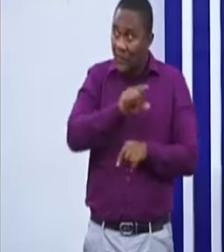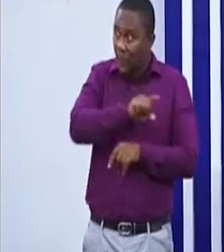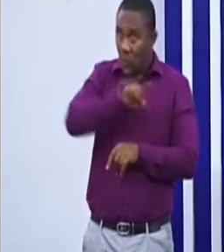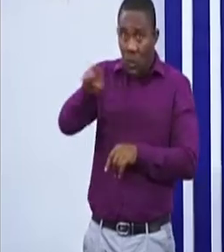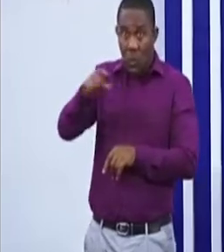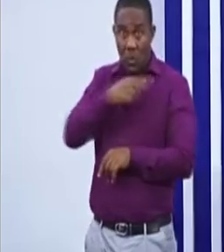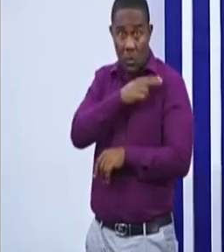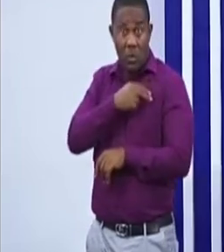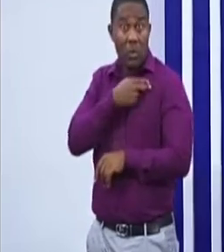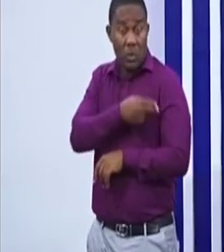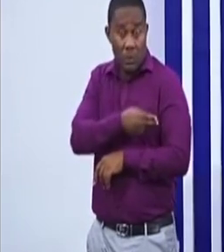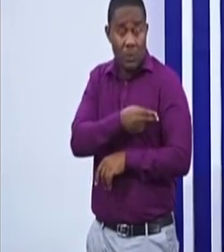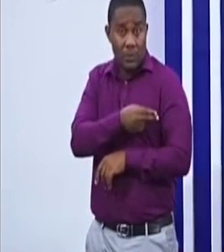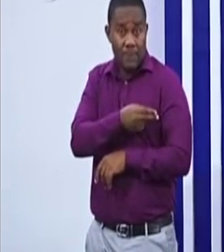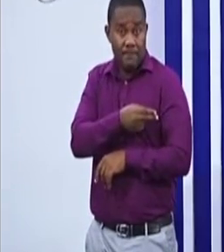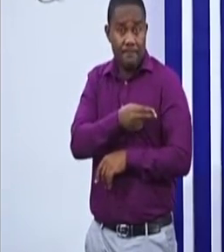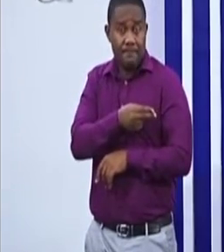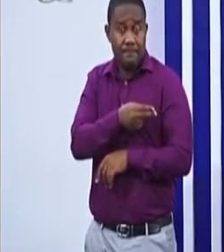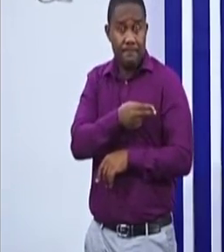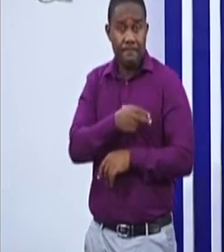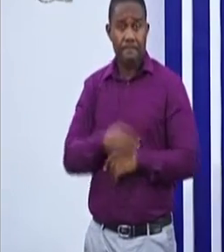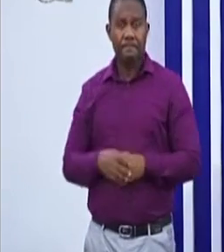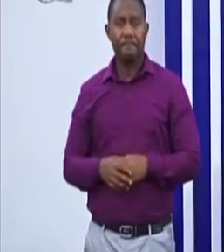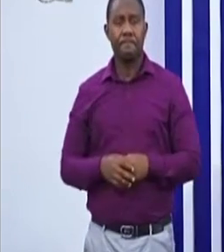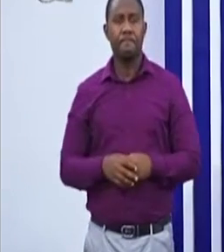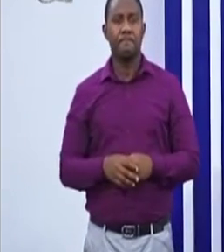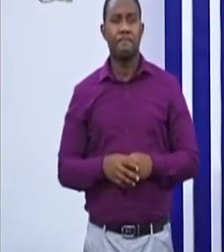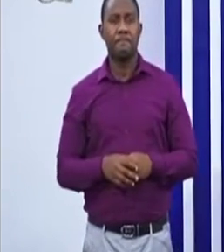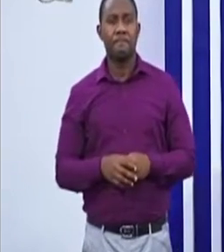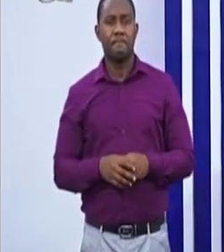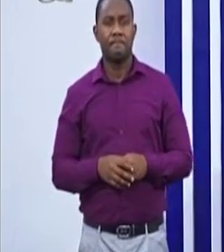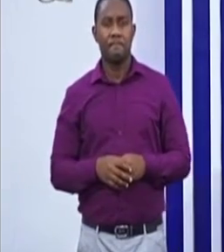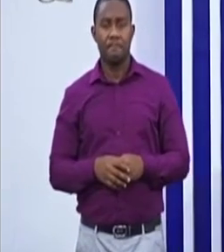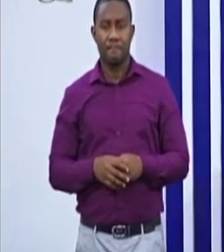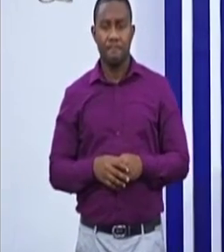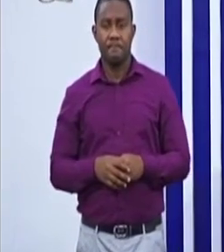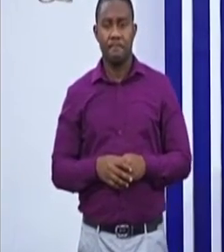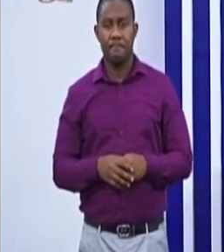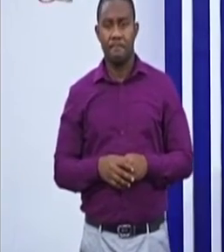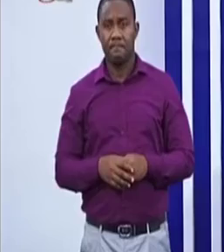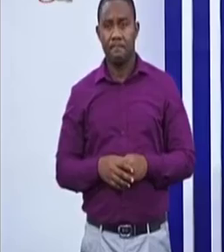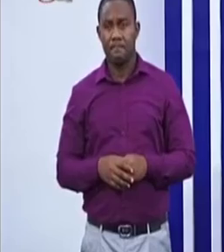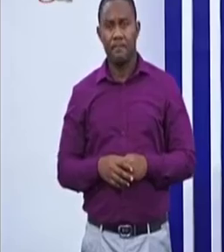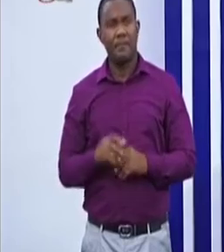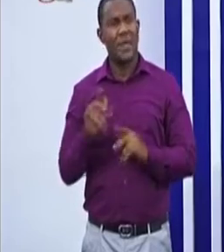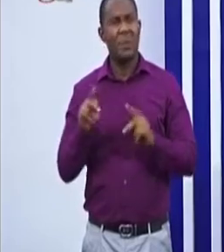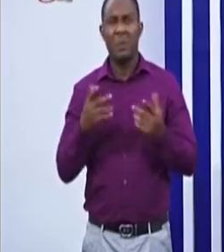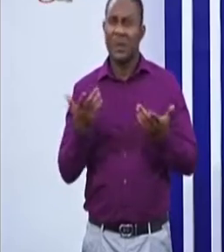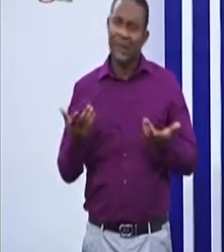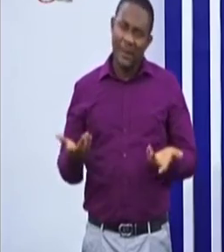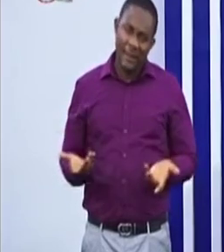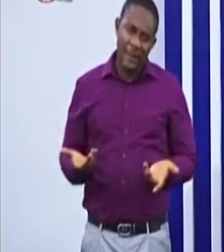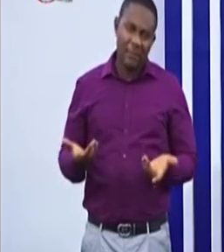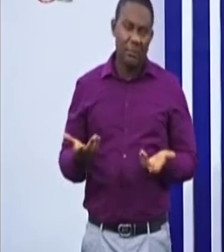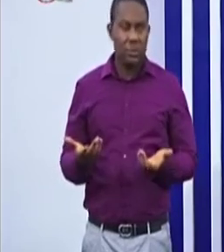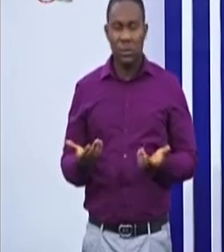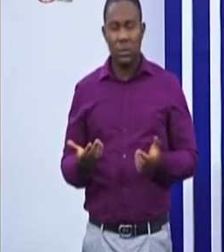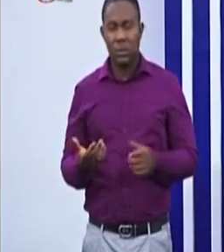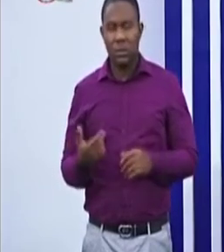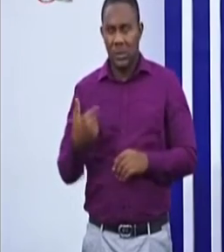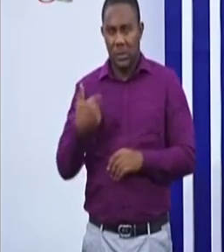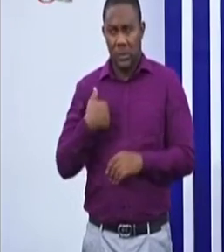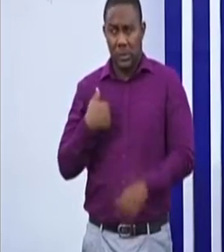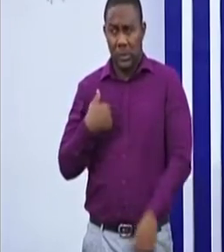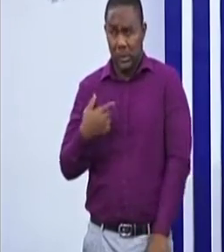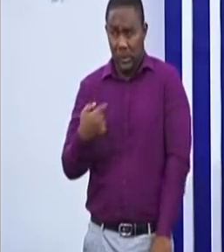for COVID-19 risk. As Dr. Ahmed Edwin indicated, people are reluctant to even tell